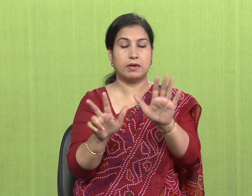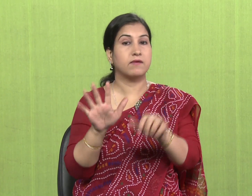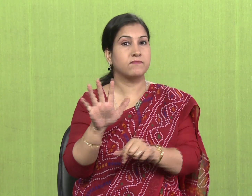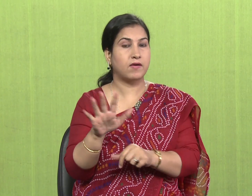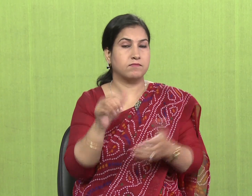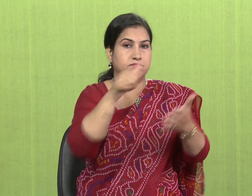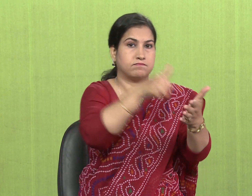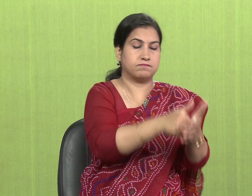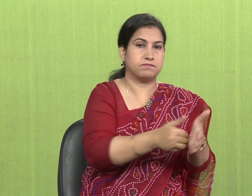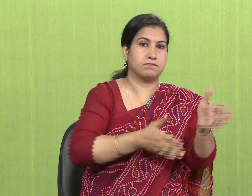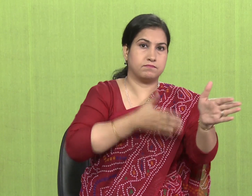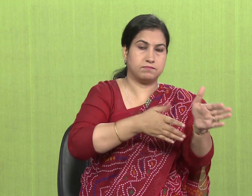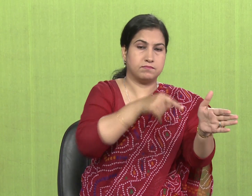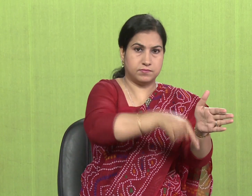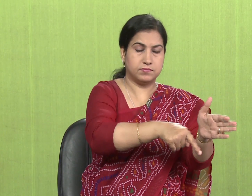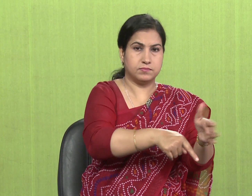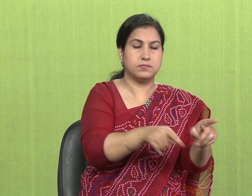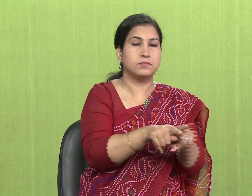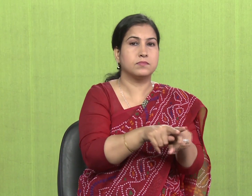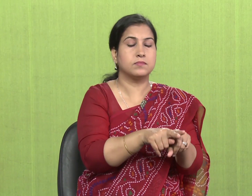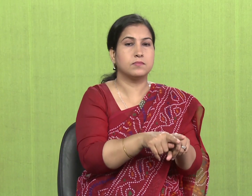it had been opened to miners and loggers